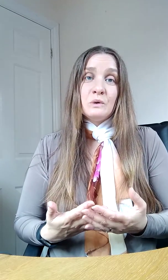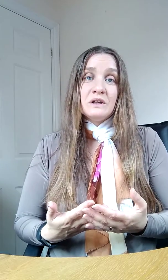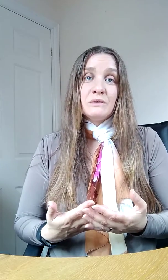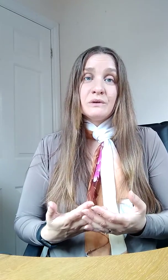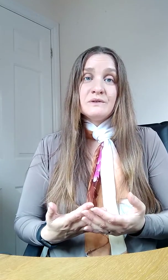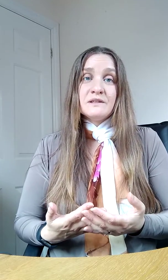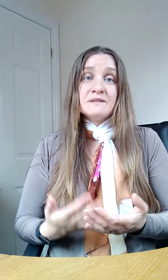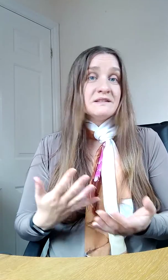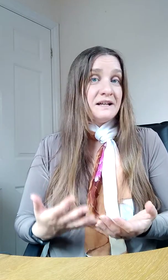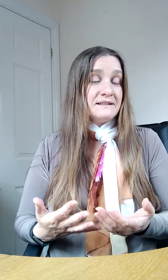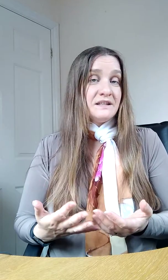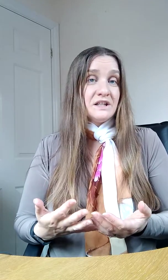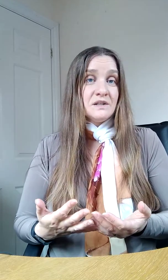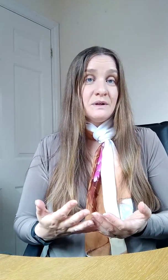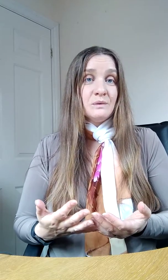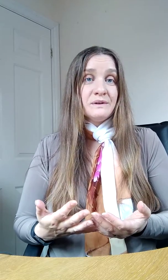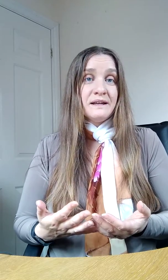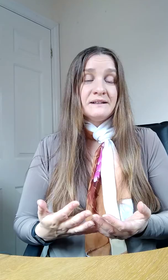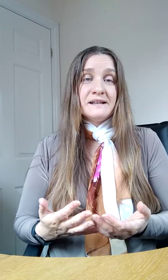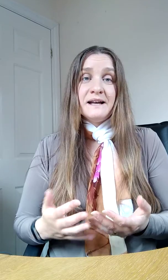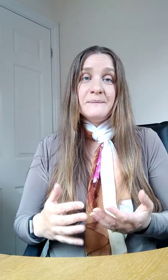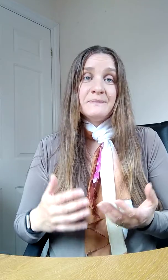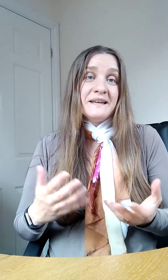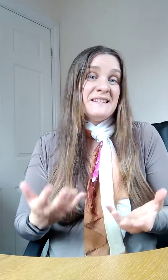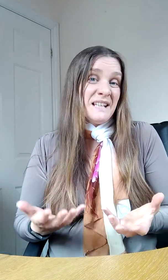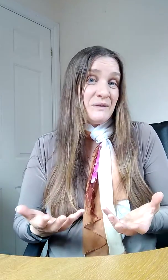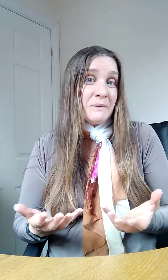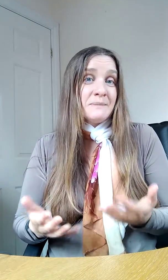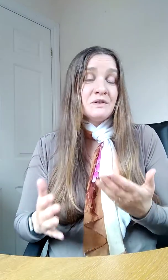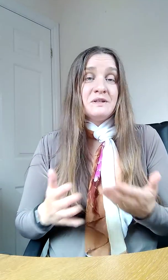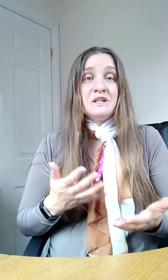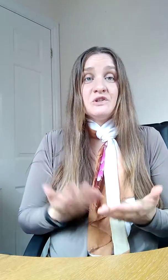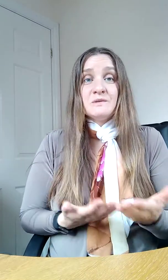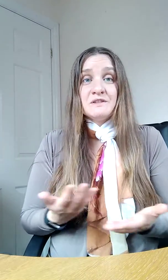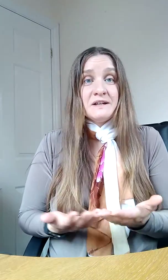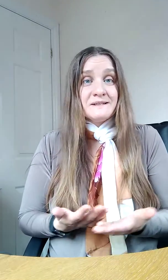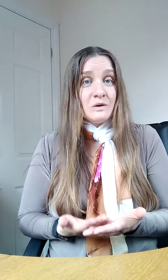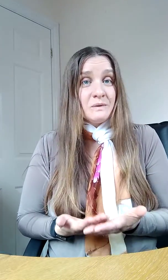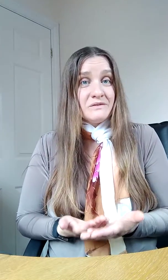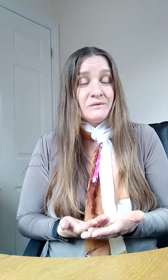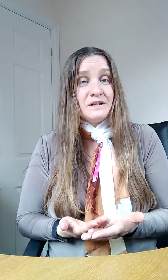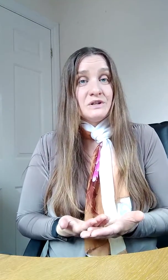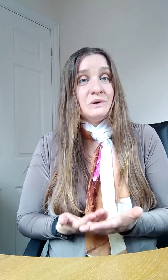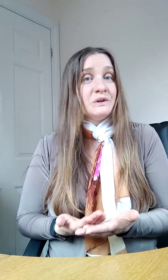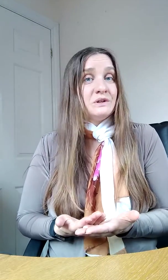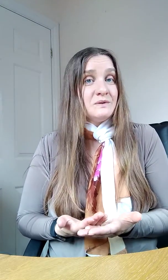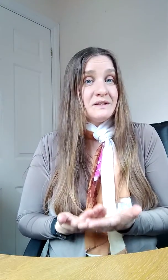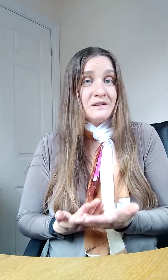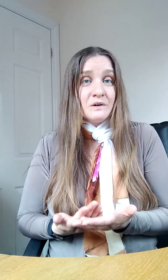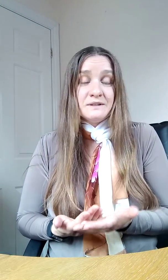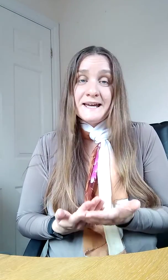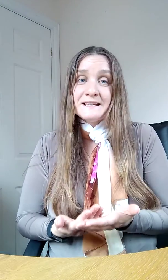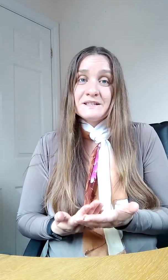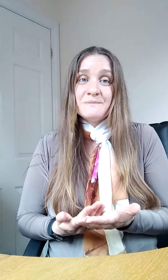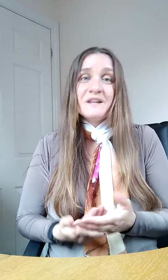you through some signs that you can do along with it, instead of a mime, just to teach you some signs along with the French that you can use in other contexts.